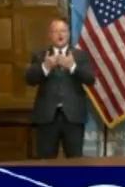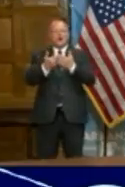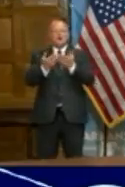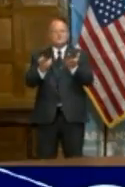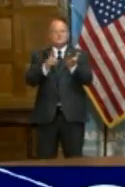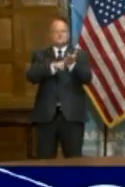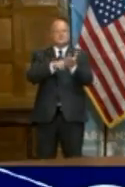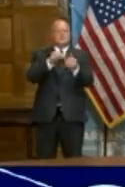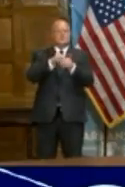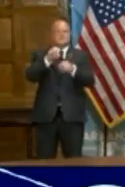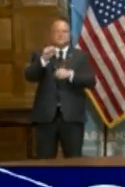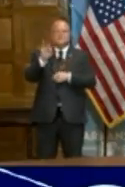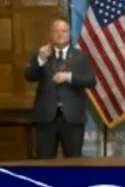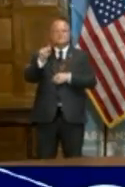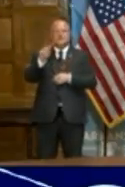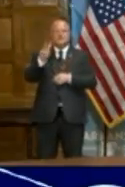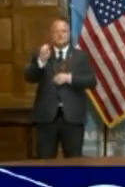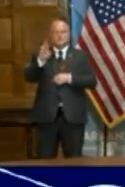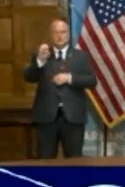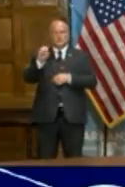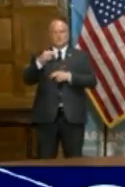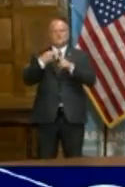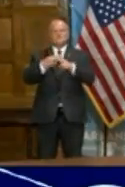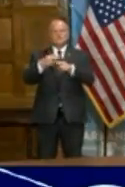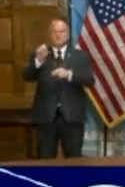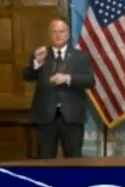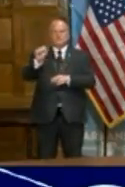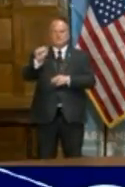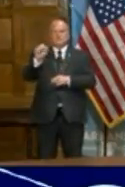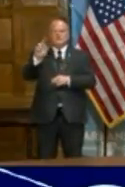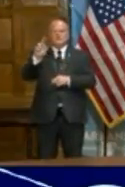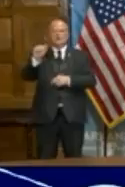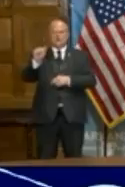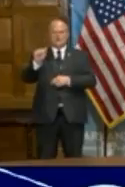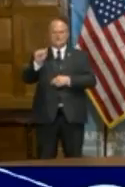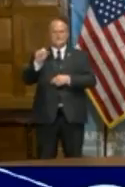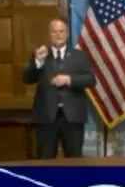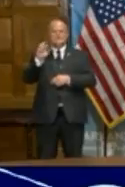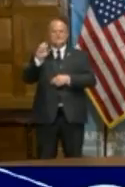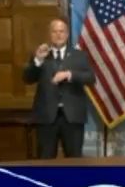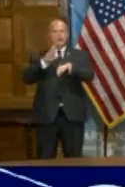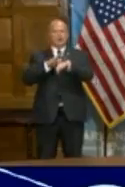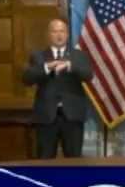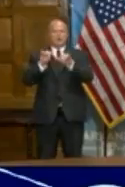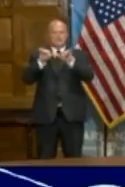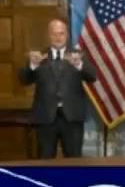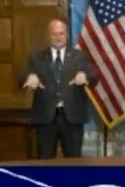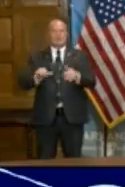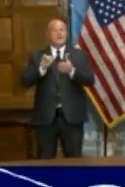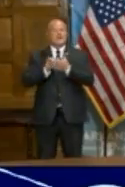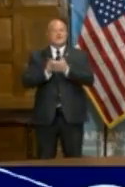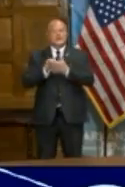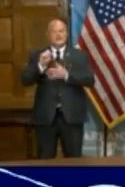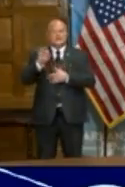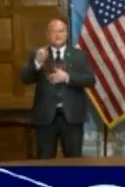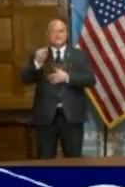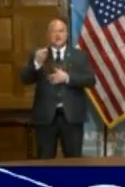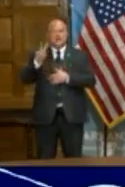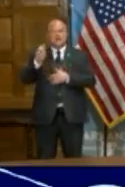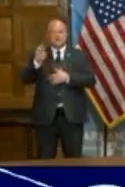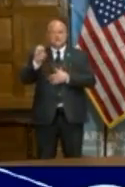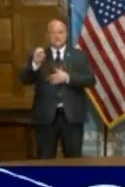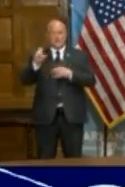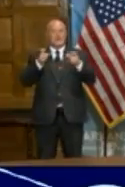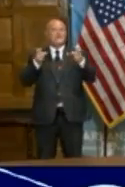enrolled in our software system. It's called SARA, or SARA Alert System, but that is a software system that is